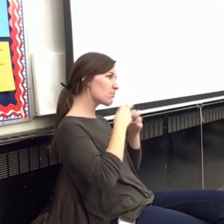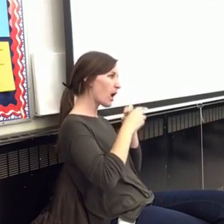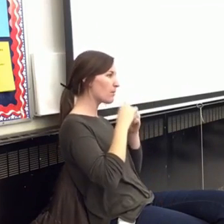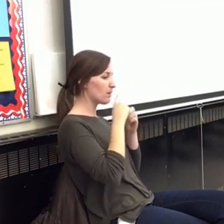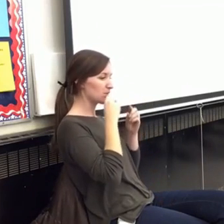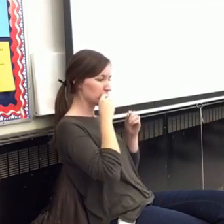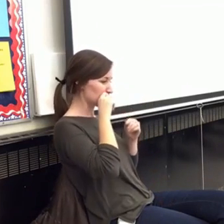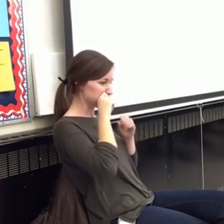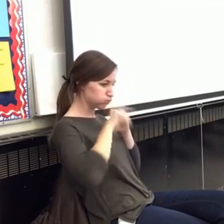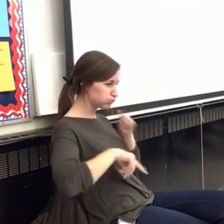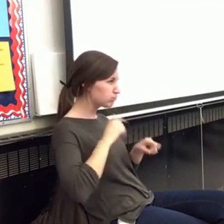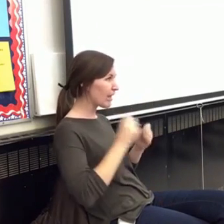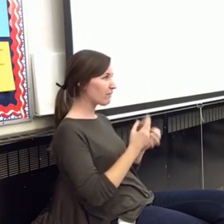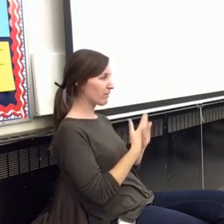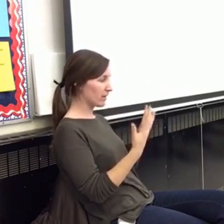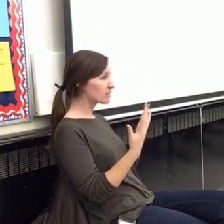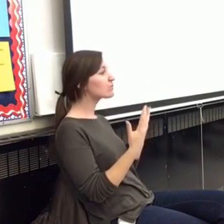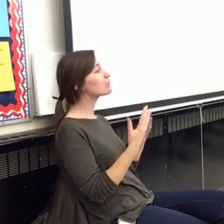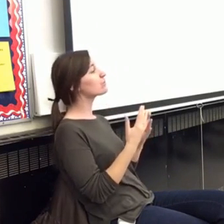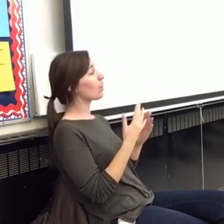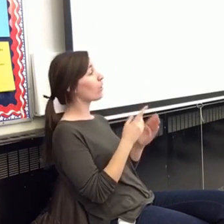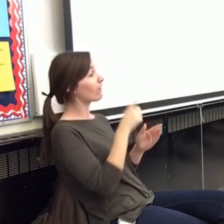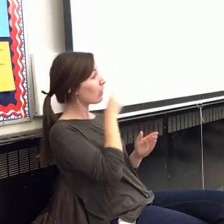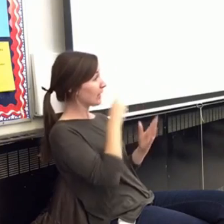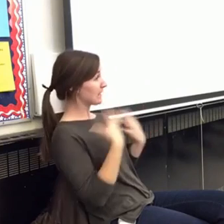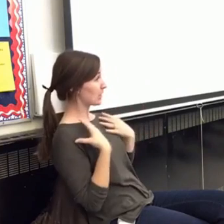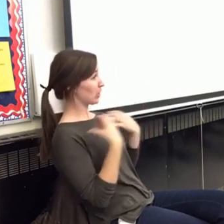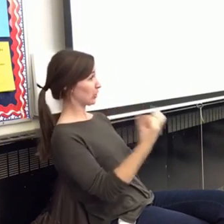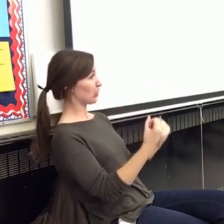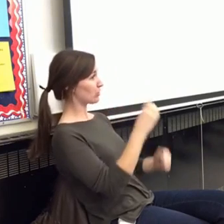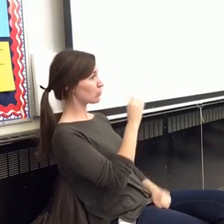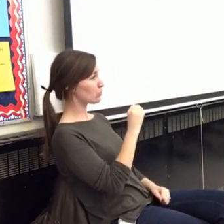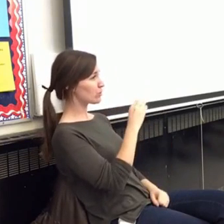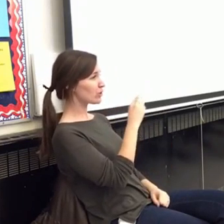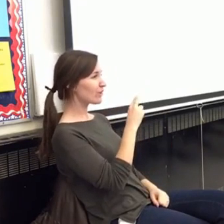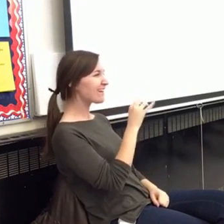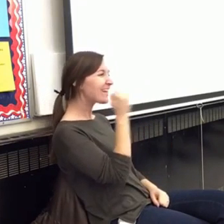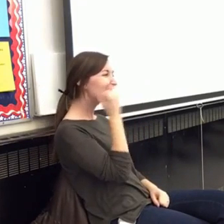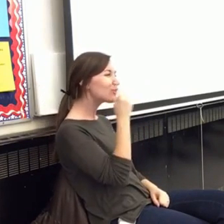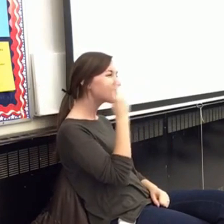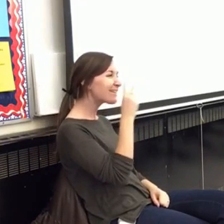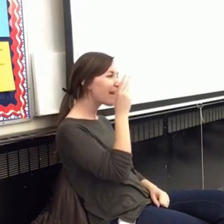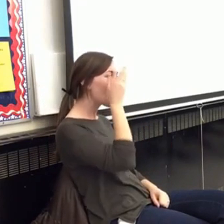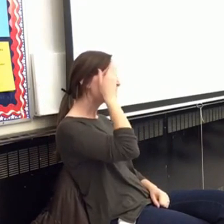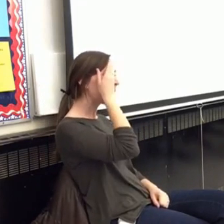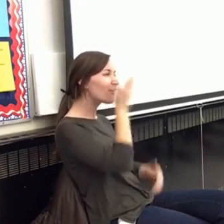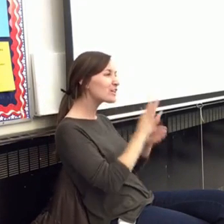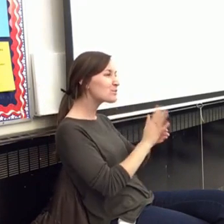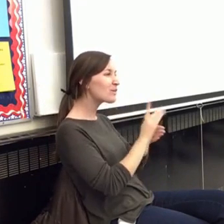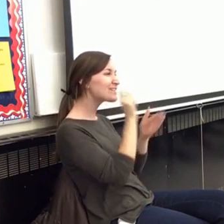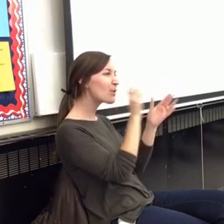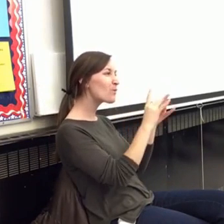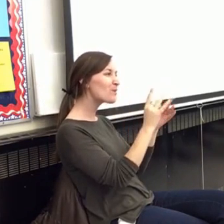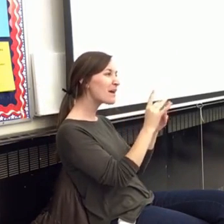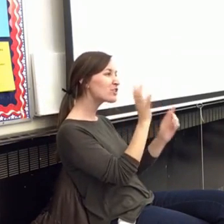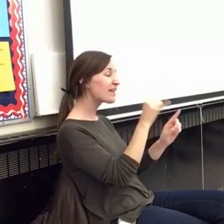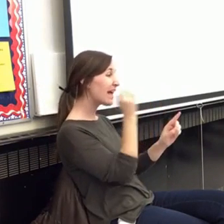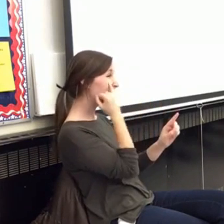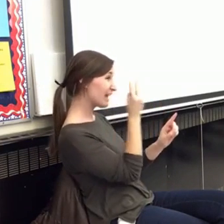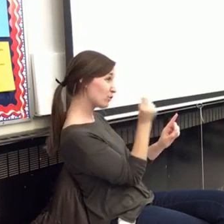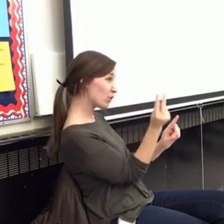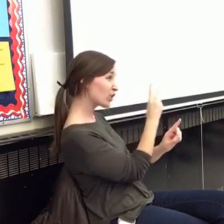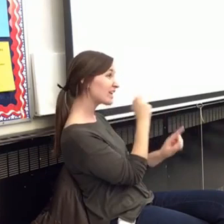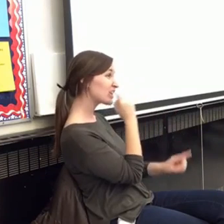a cure to scurvy. And if you've ever seen like the Pirates movies, they actually reference it a couple of times. If you look at their